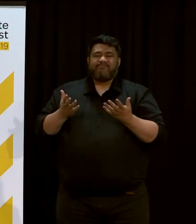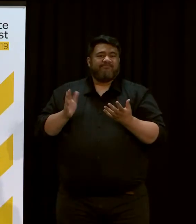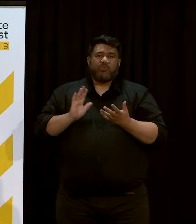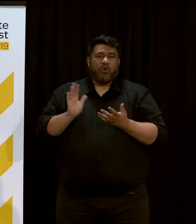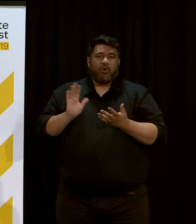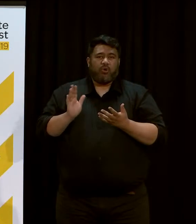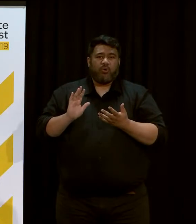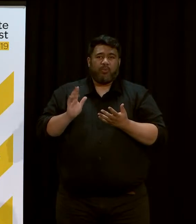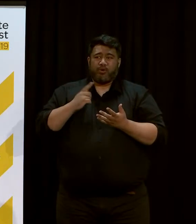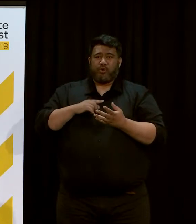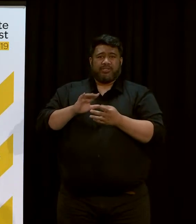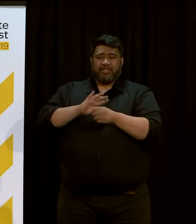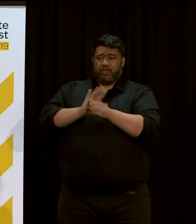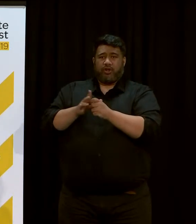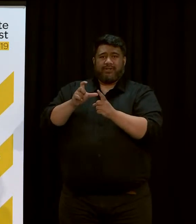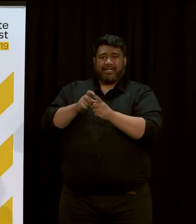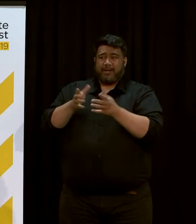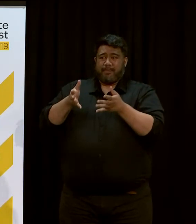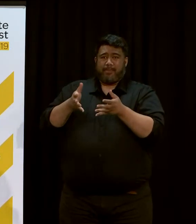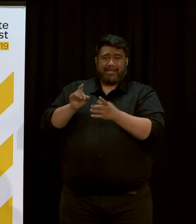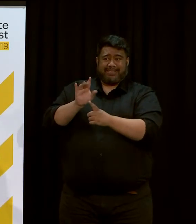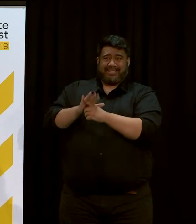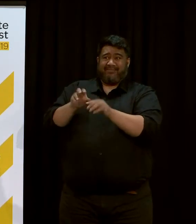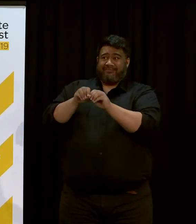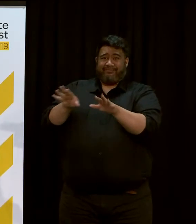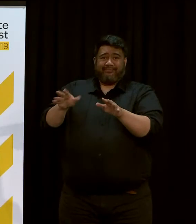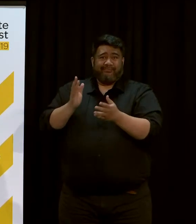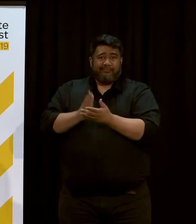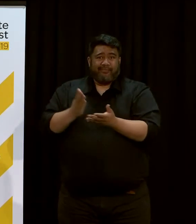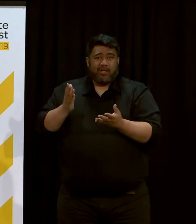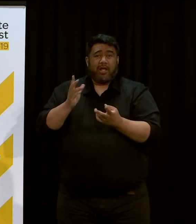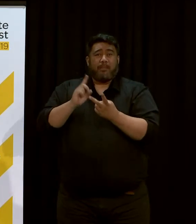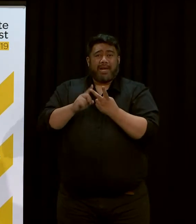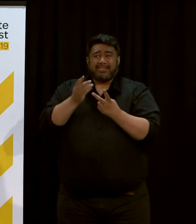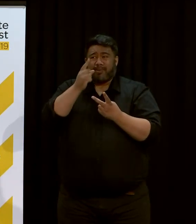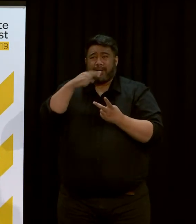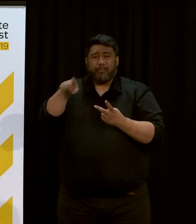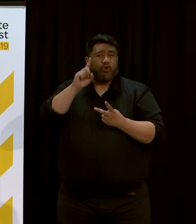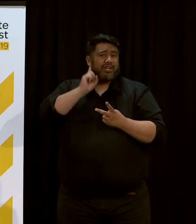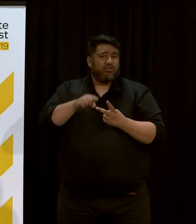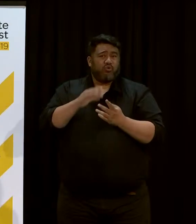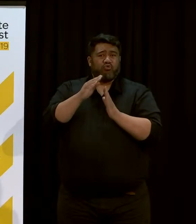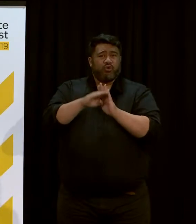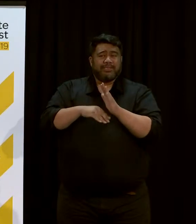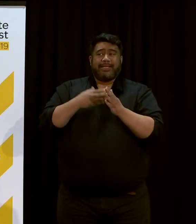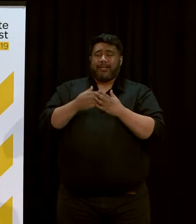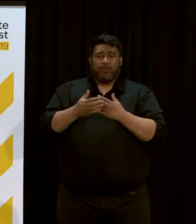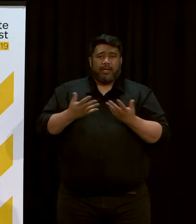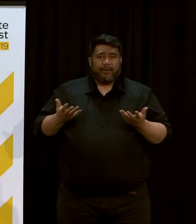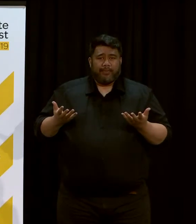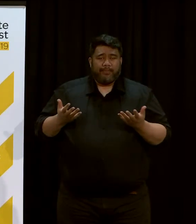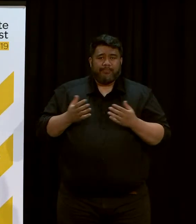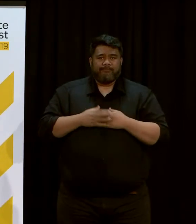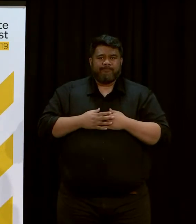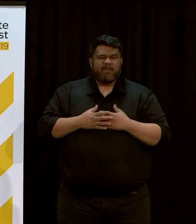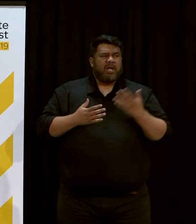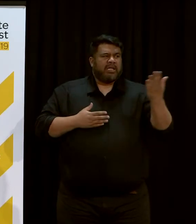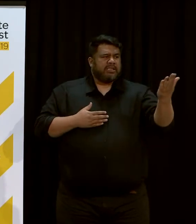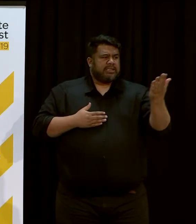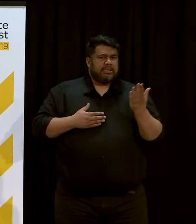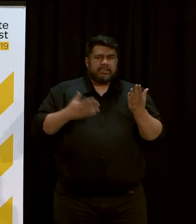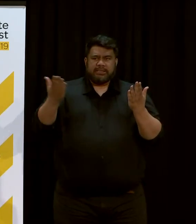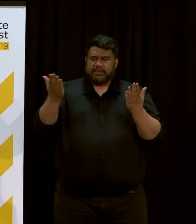outbreak and the fact that compliance has been an issue. We considered both sets of advice carefully. Cabinet has to